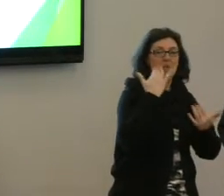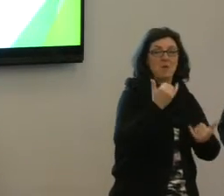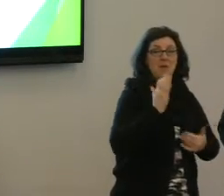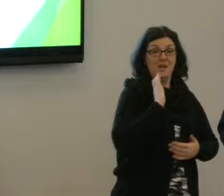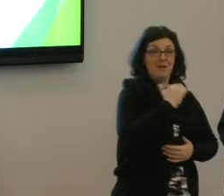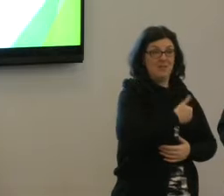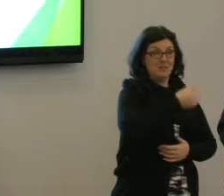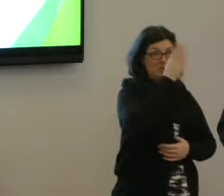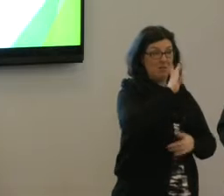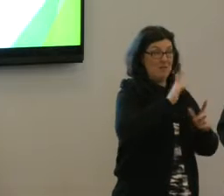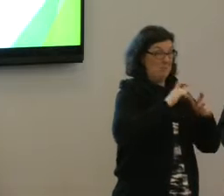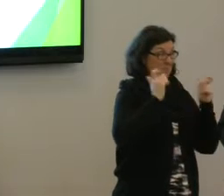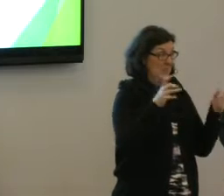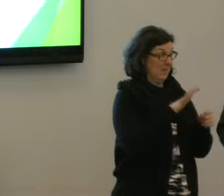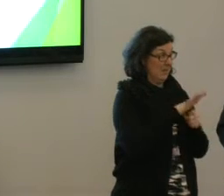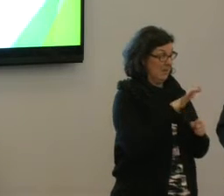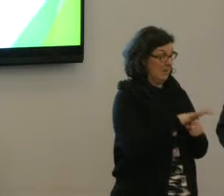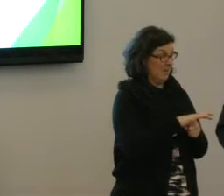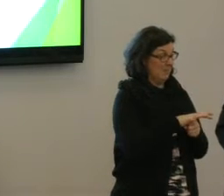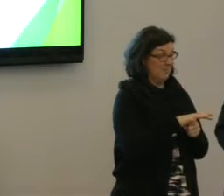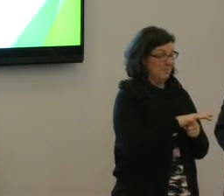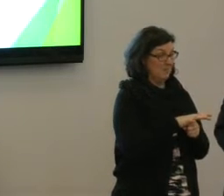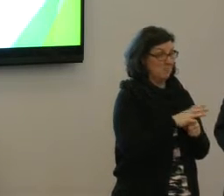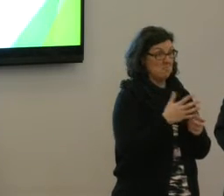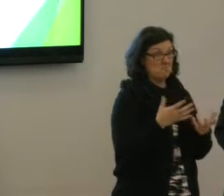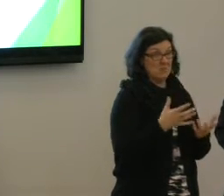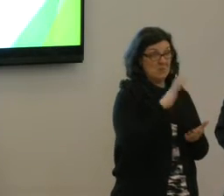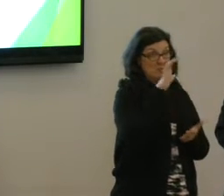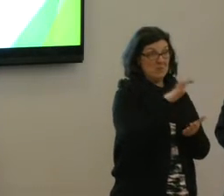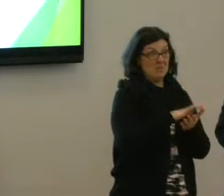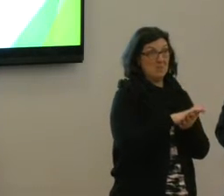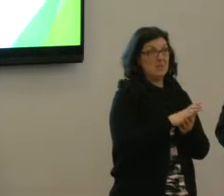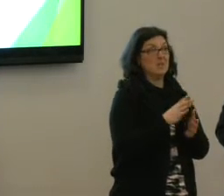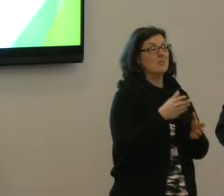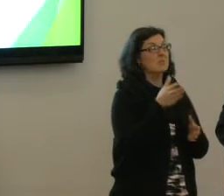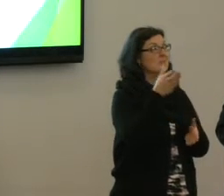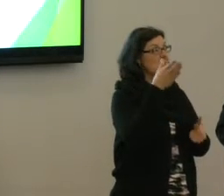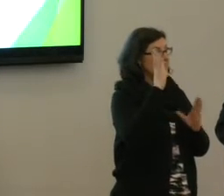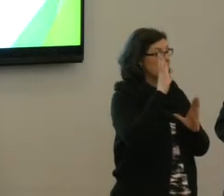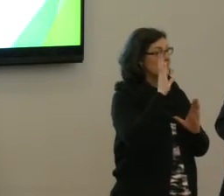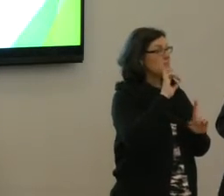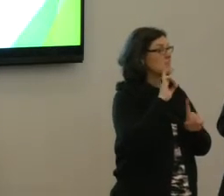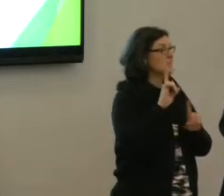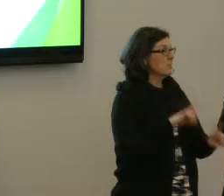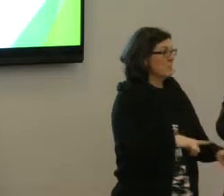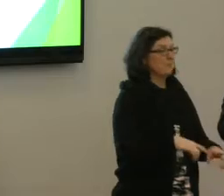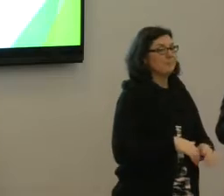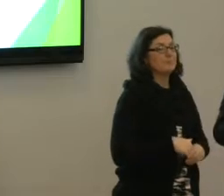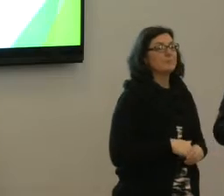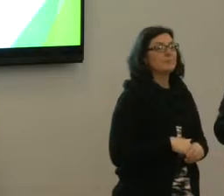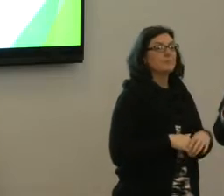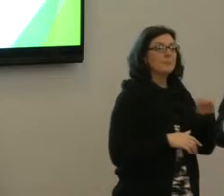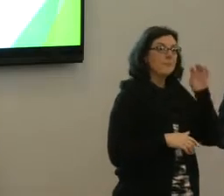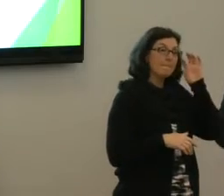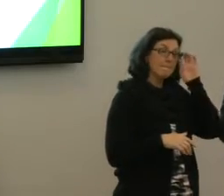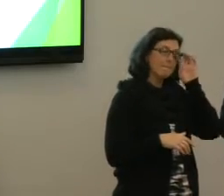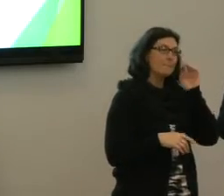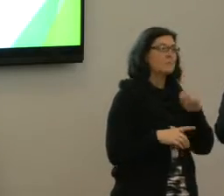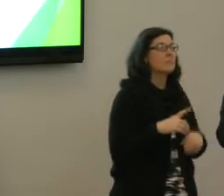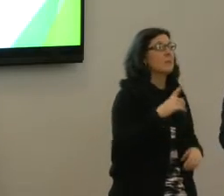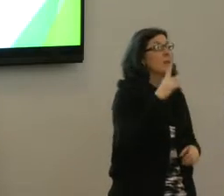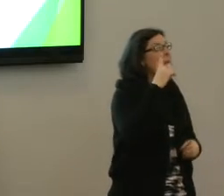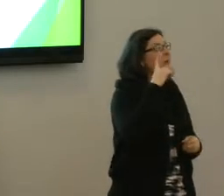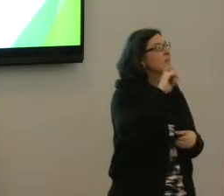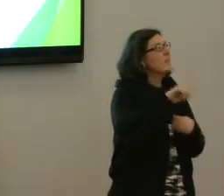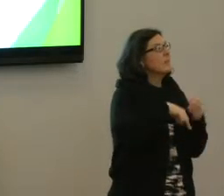God big enough, do we believe, to hear that and to respond? So, think about some of the biblical kinds